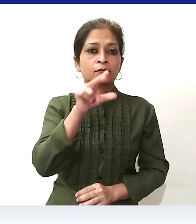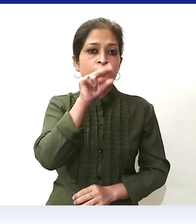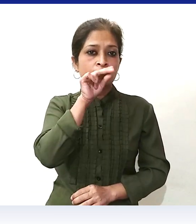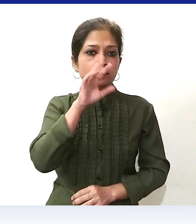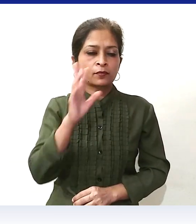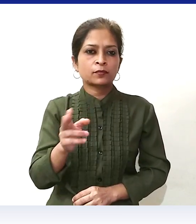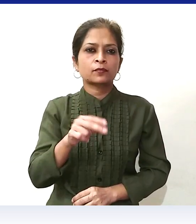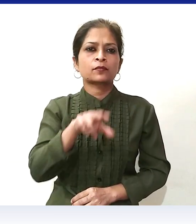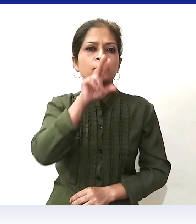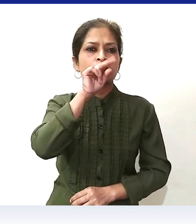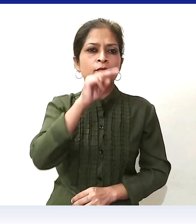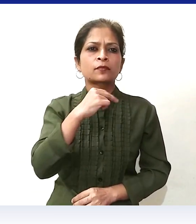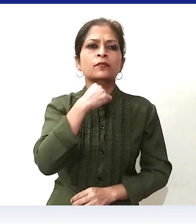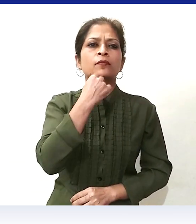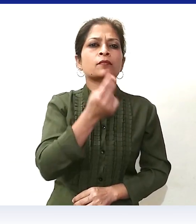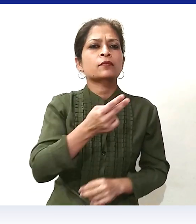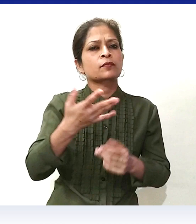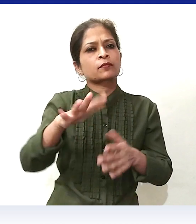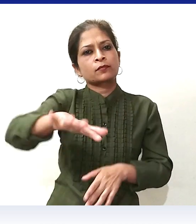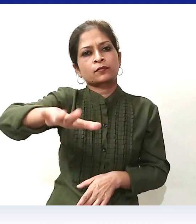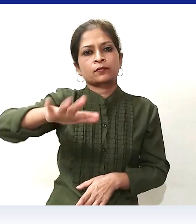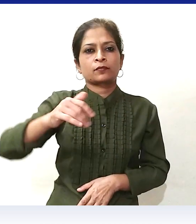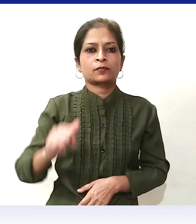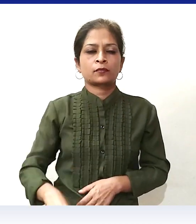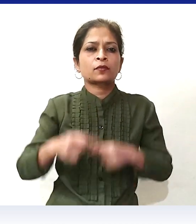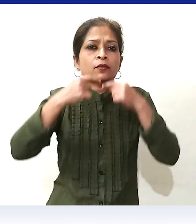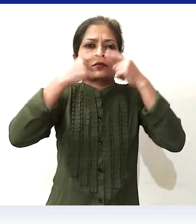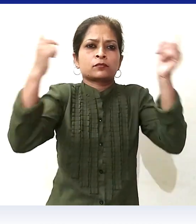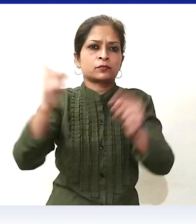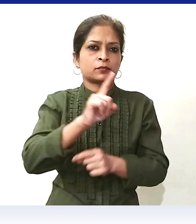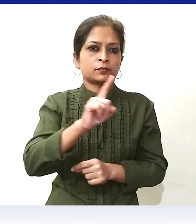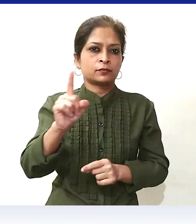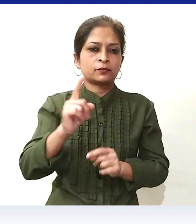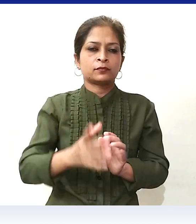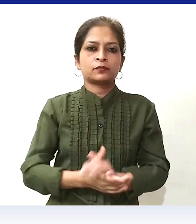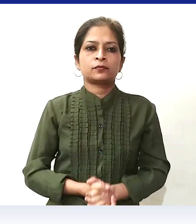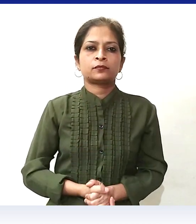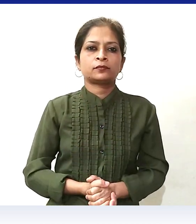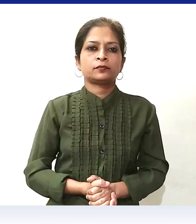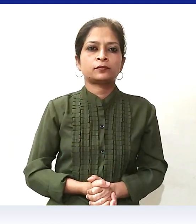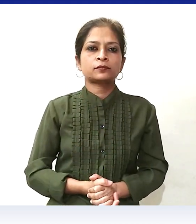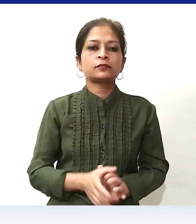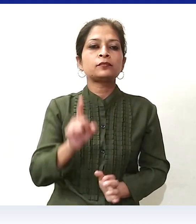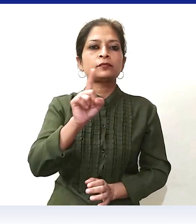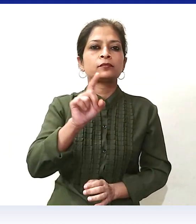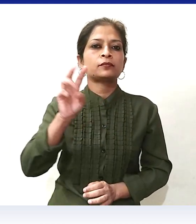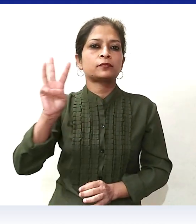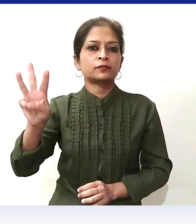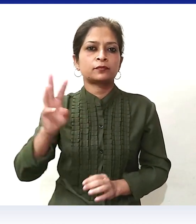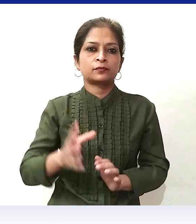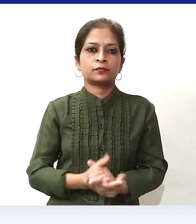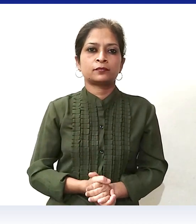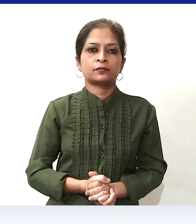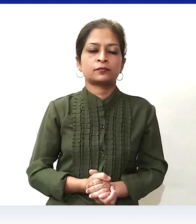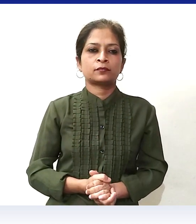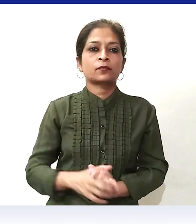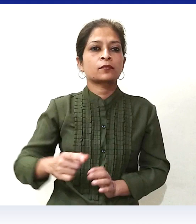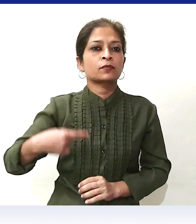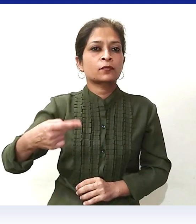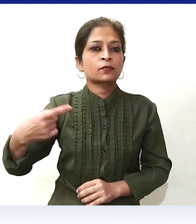to speak speak in normal tone do not shout number thirteen